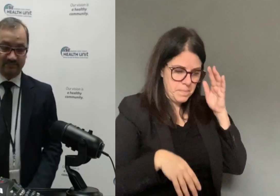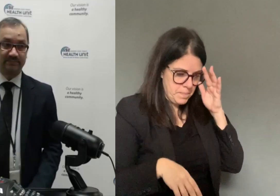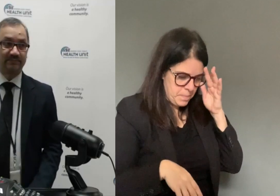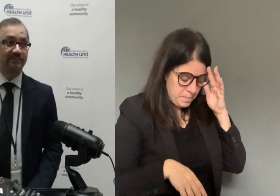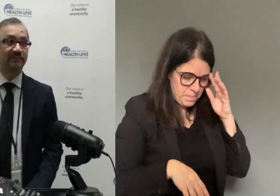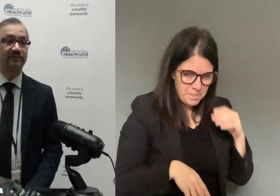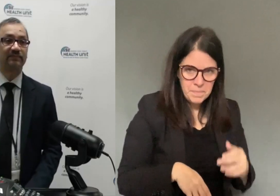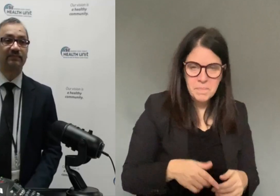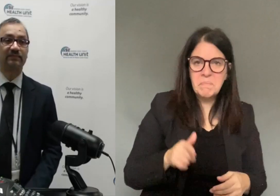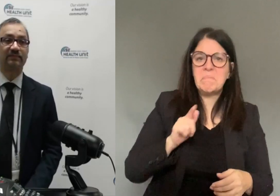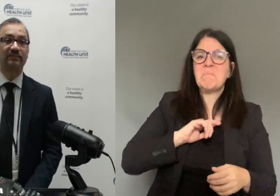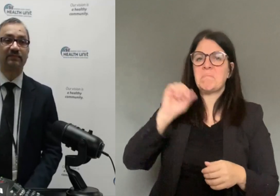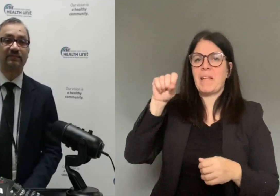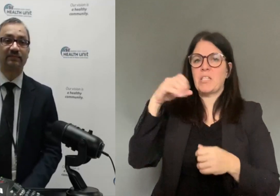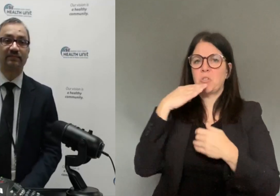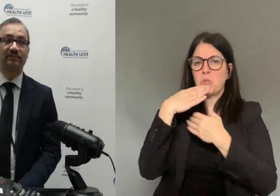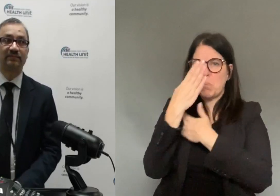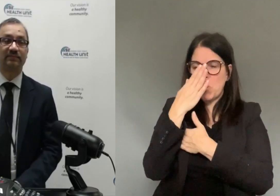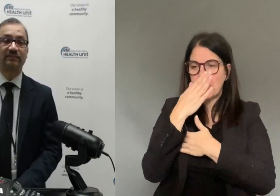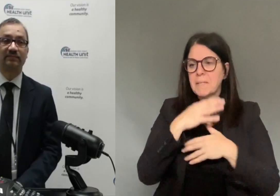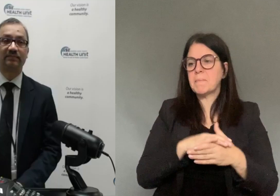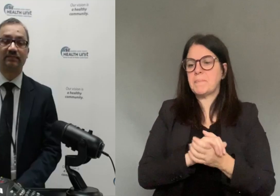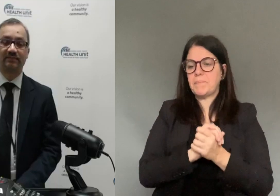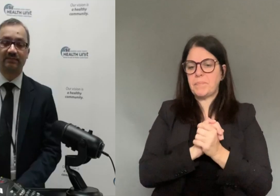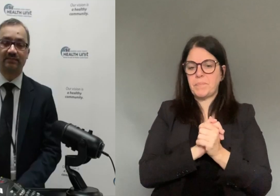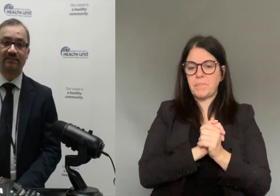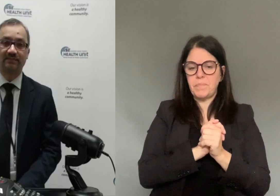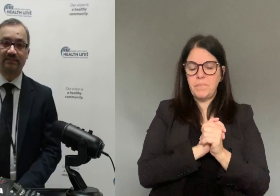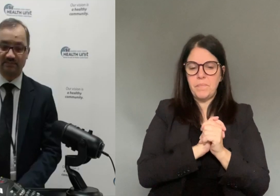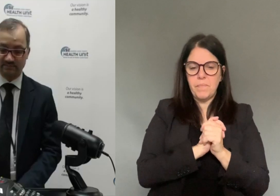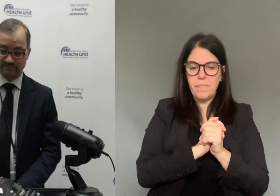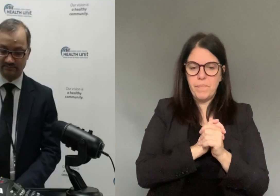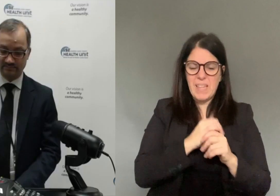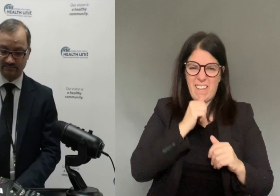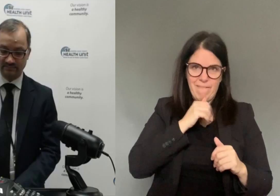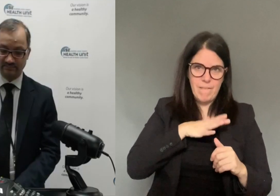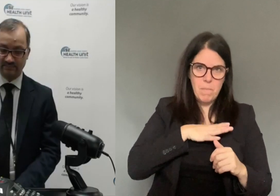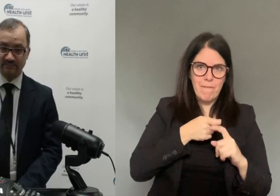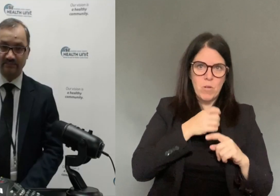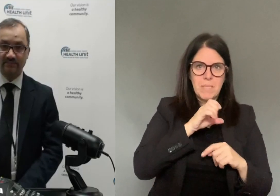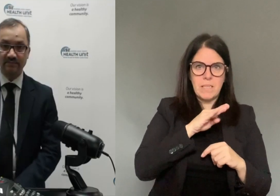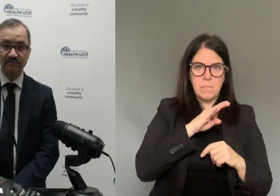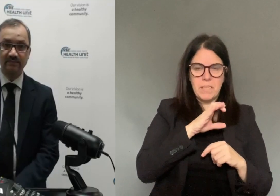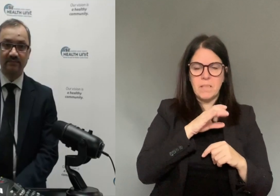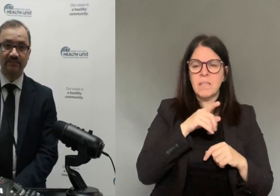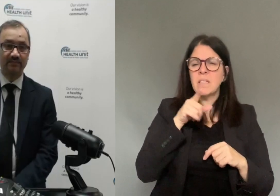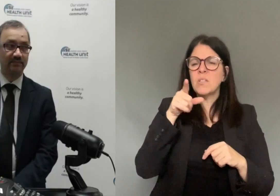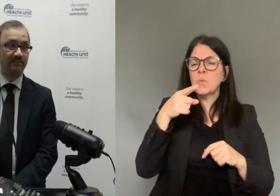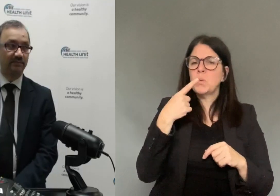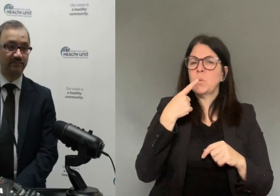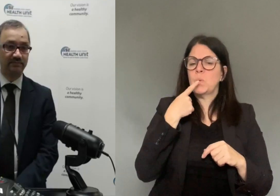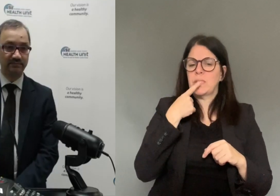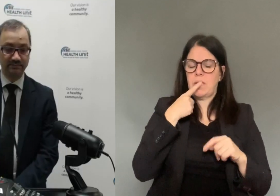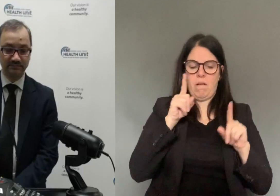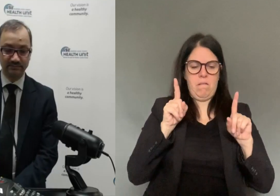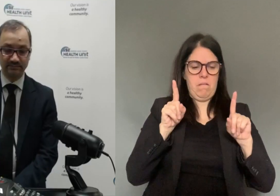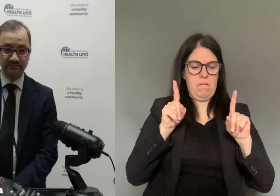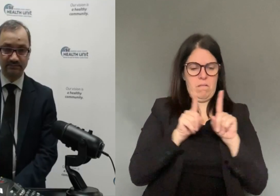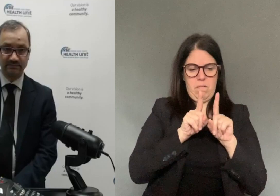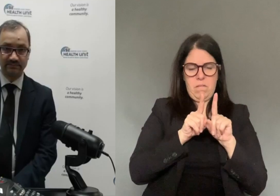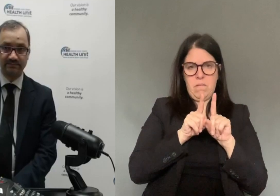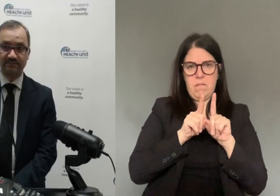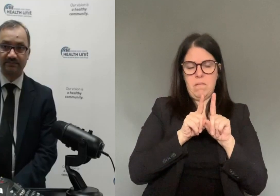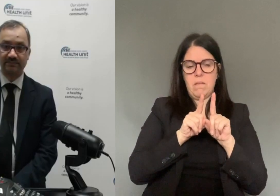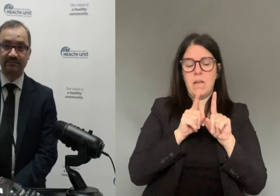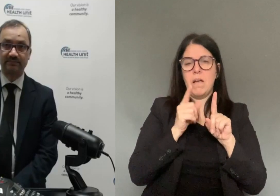Yes, good morning. I was wondering, you had talked about people that were in close contact, and there was physical contact for about 15 minutes.